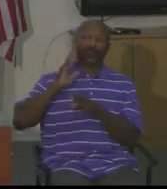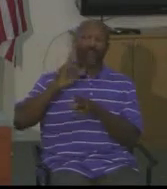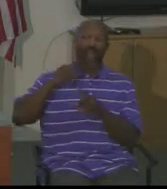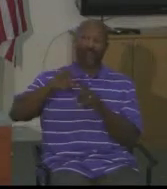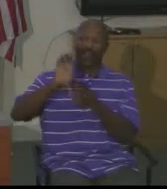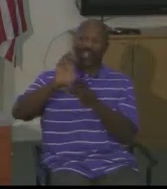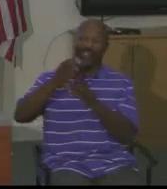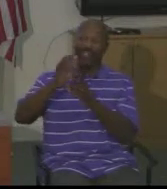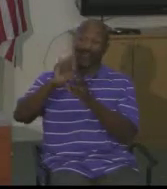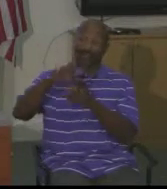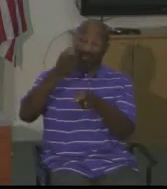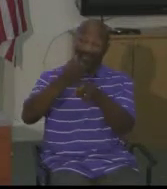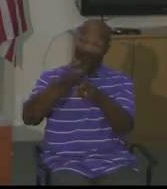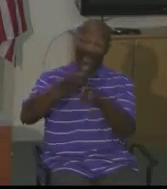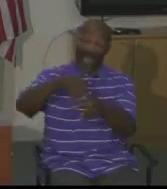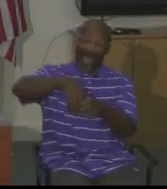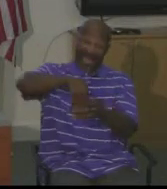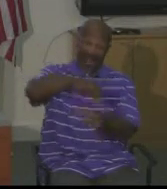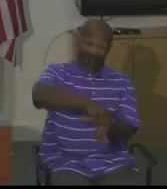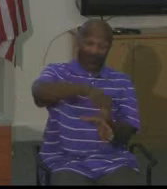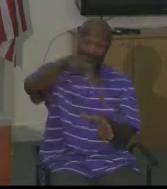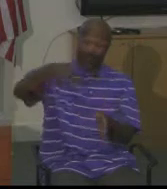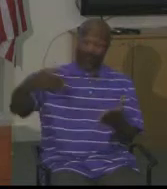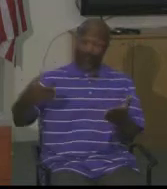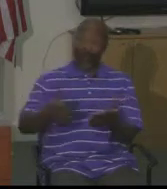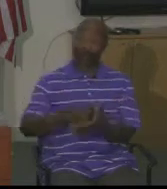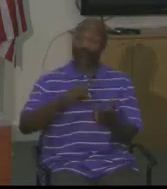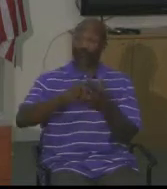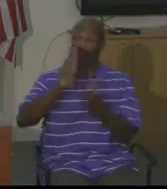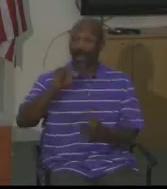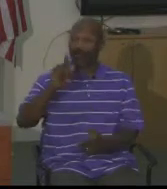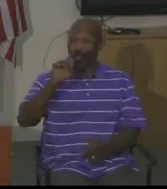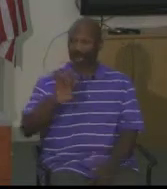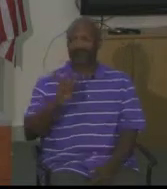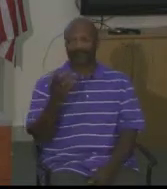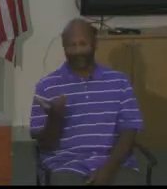chip out and stick a new chip in to get a new BIOS.